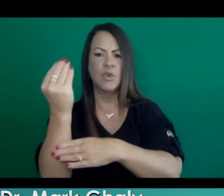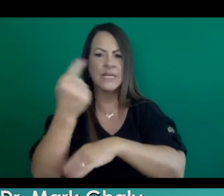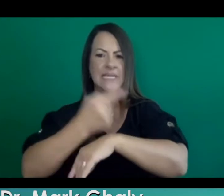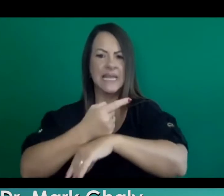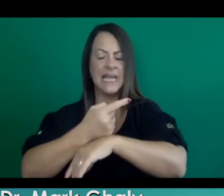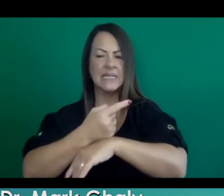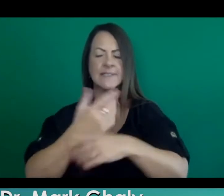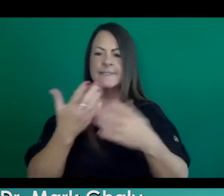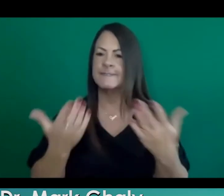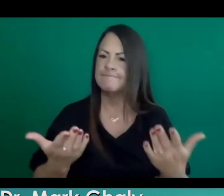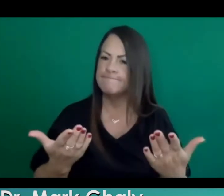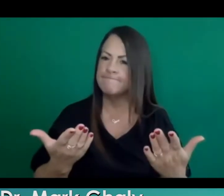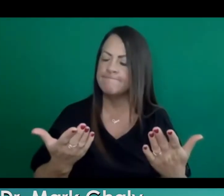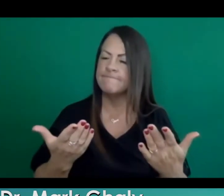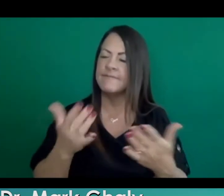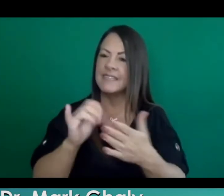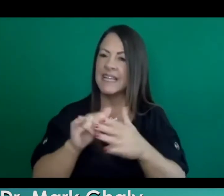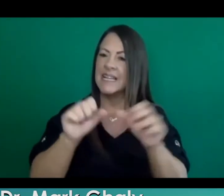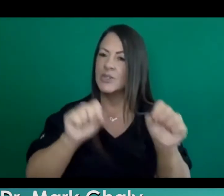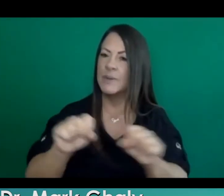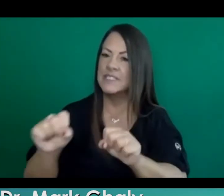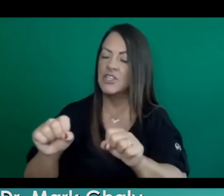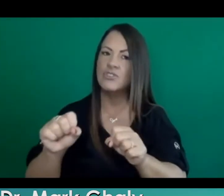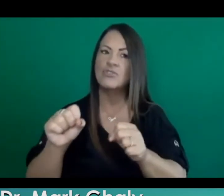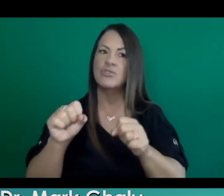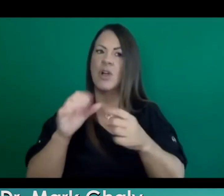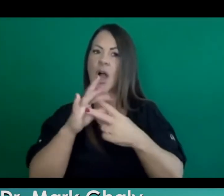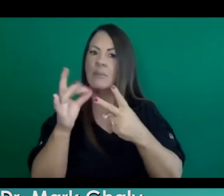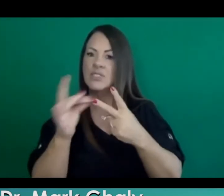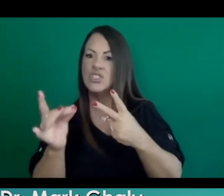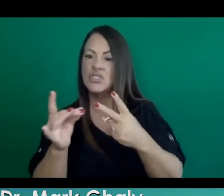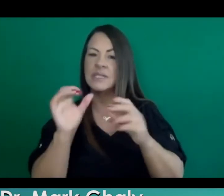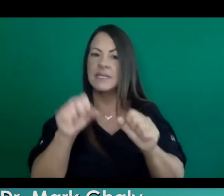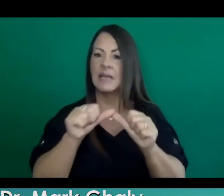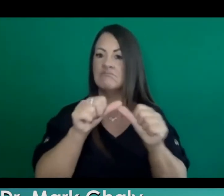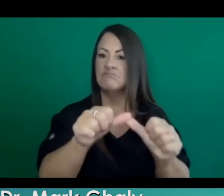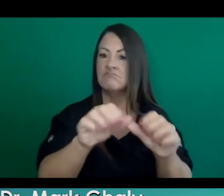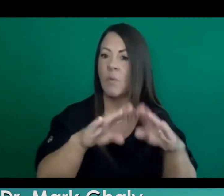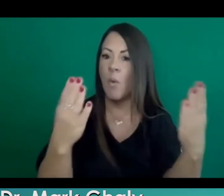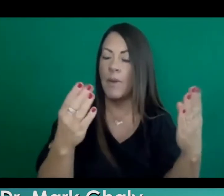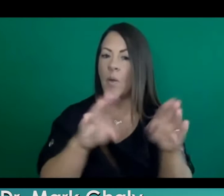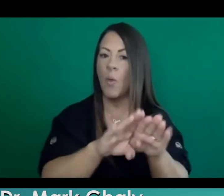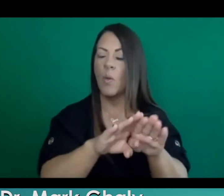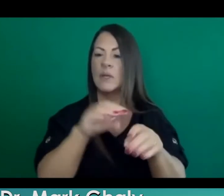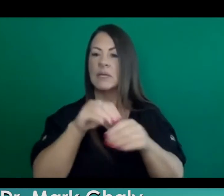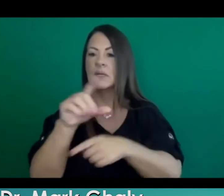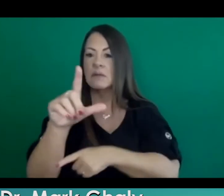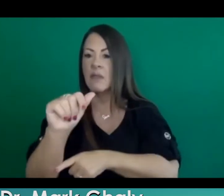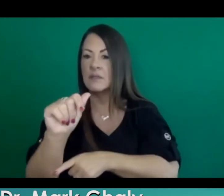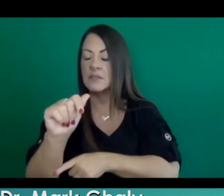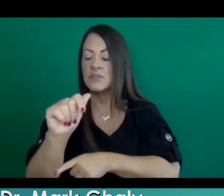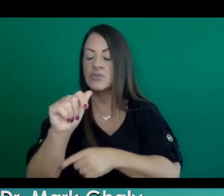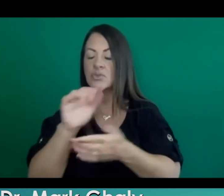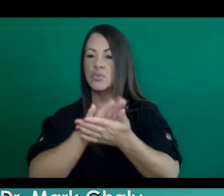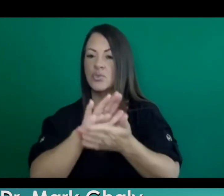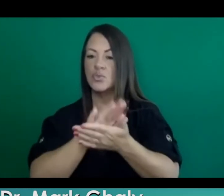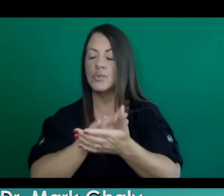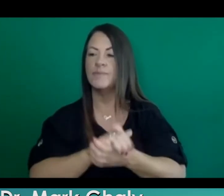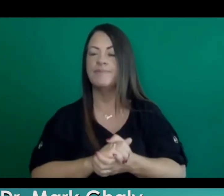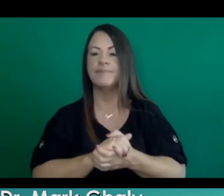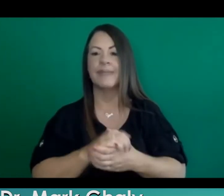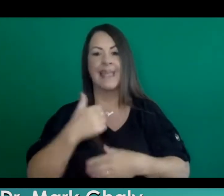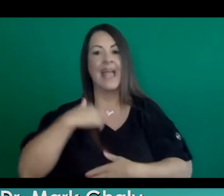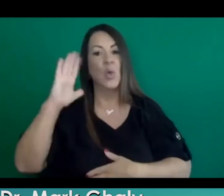a potential option in Los Angeles? I will say, as a resident of Los Angeles County and a longtime